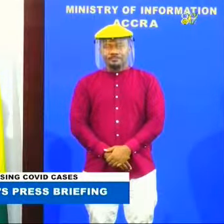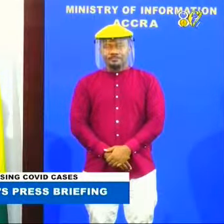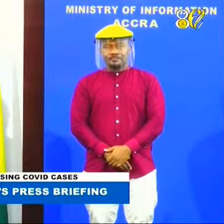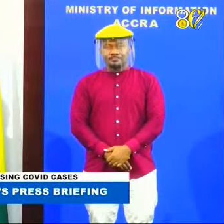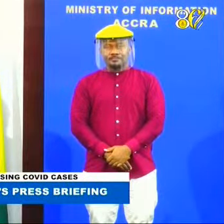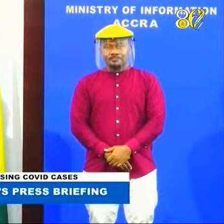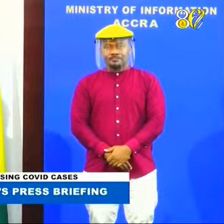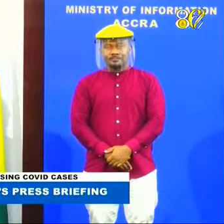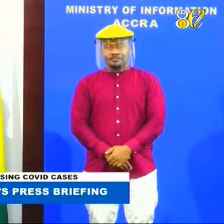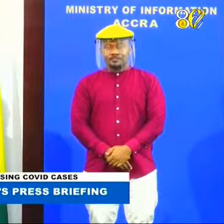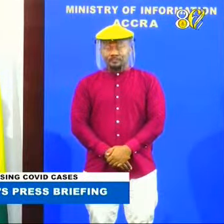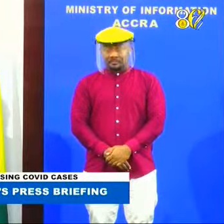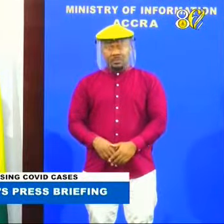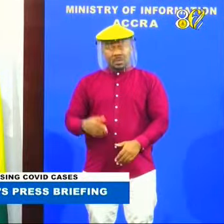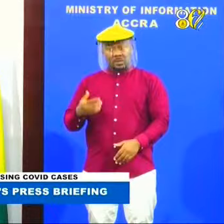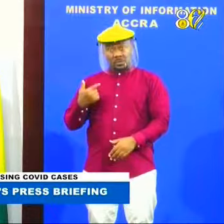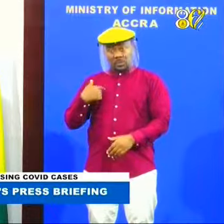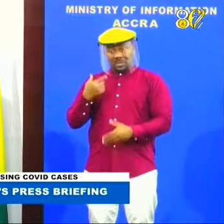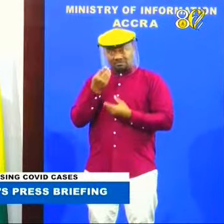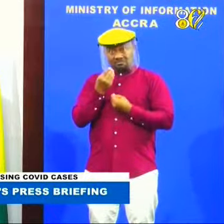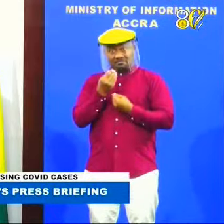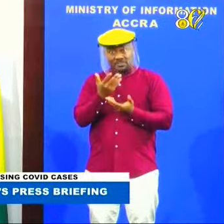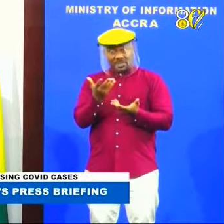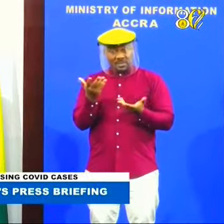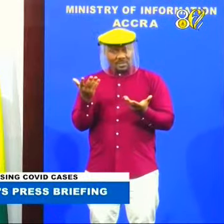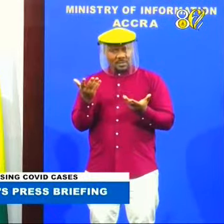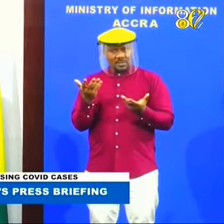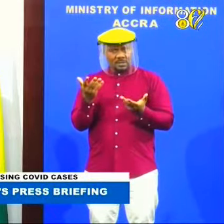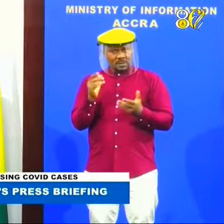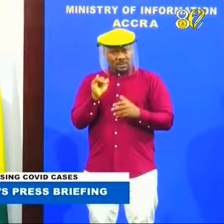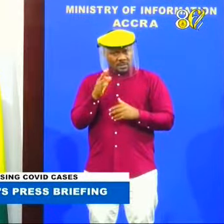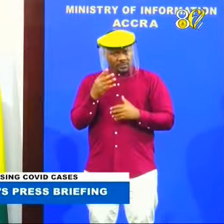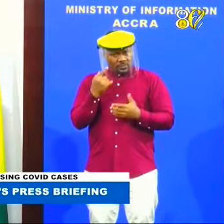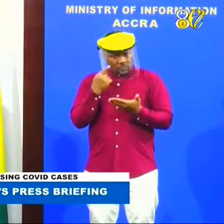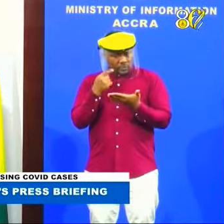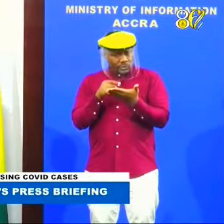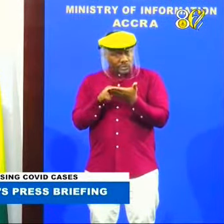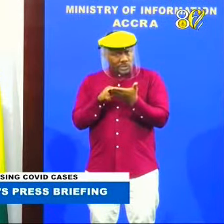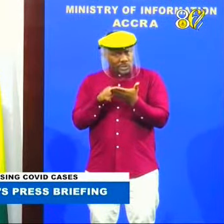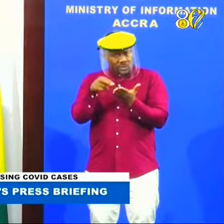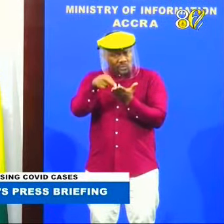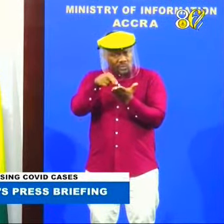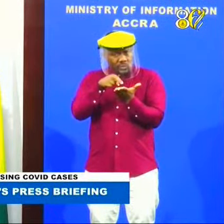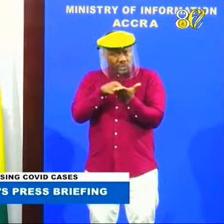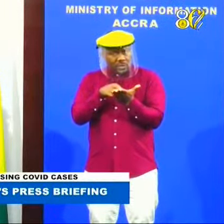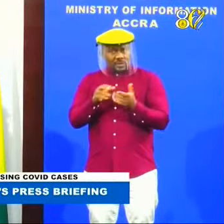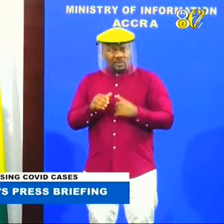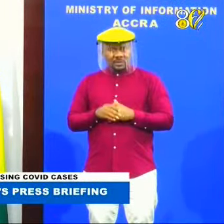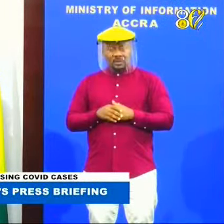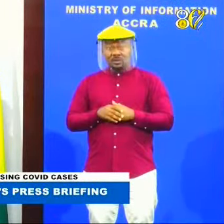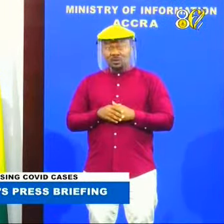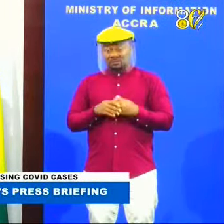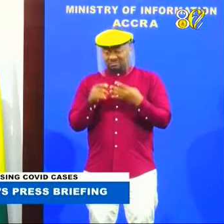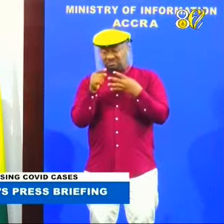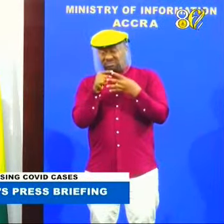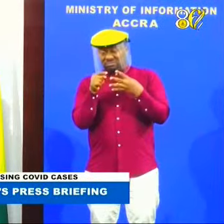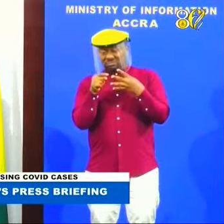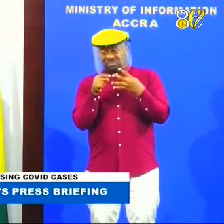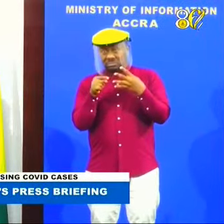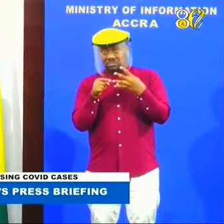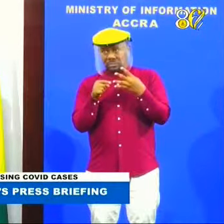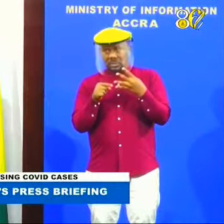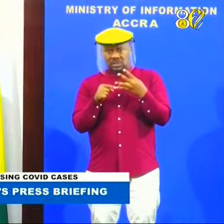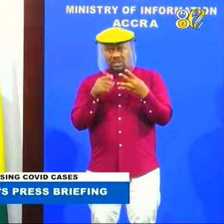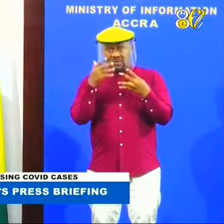system at the airport. We even actually asked them that if you read a report, we have something called the 4I principle. Somebody else has